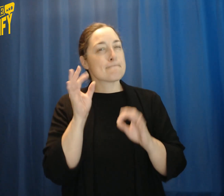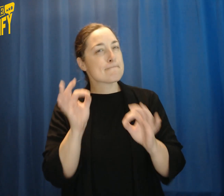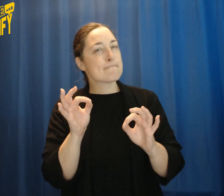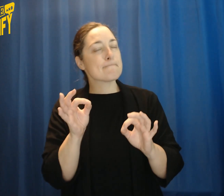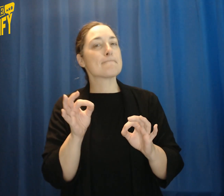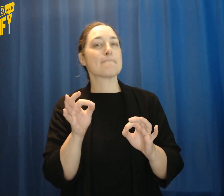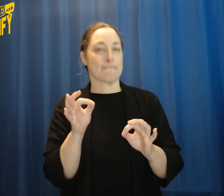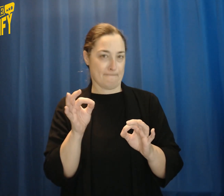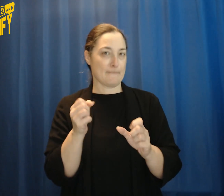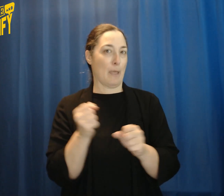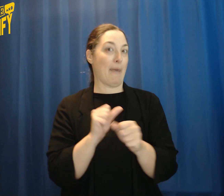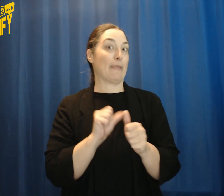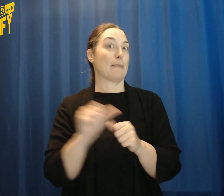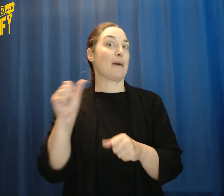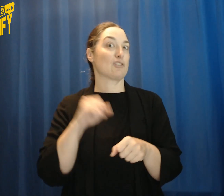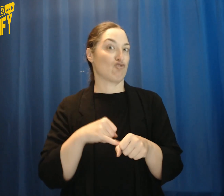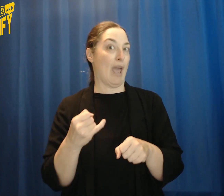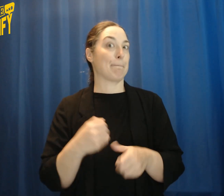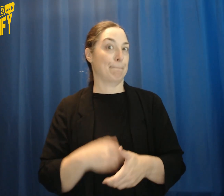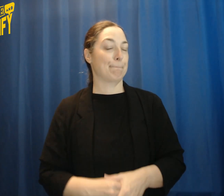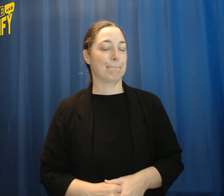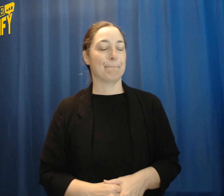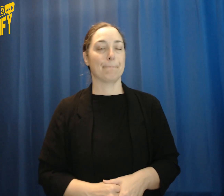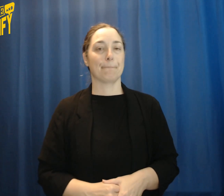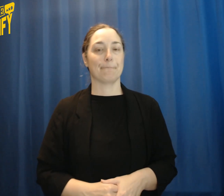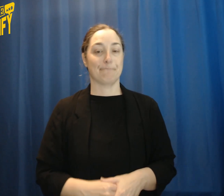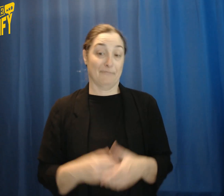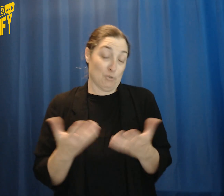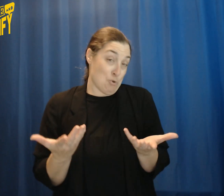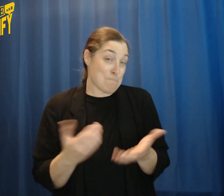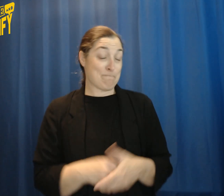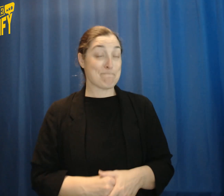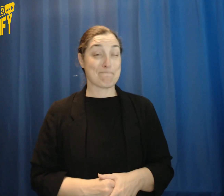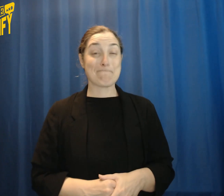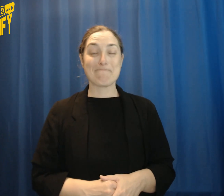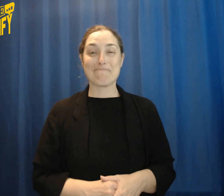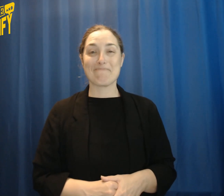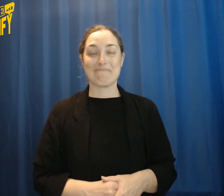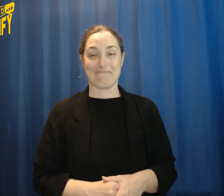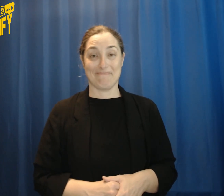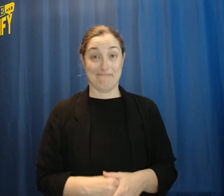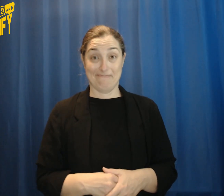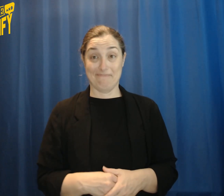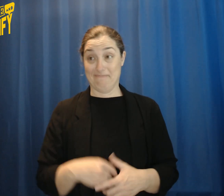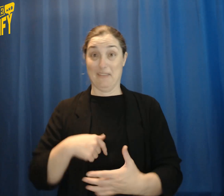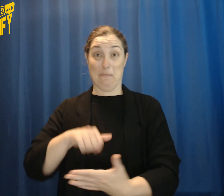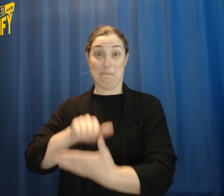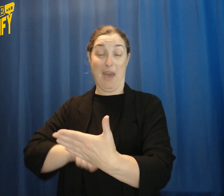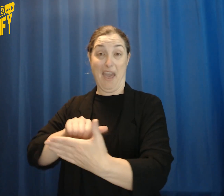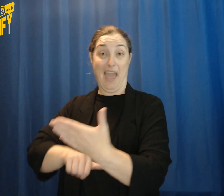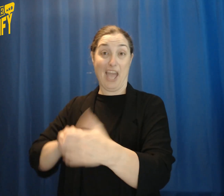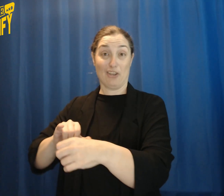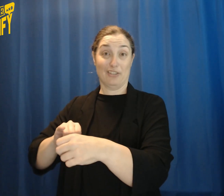they make the best jam. So I've just been buying them, cutting them up and putting them in the freezer.